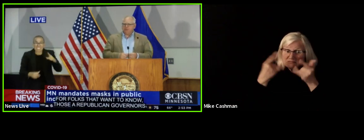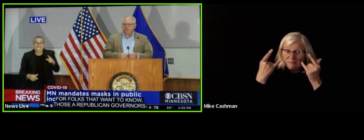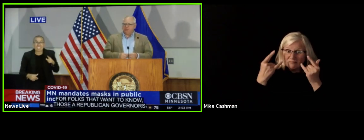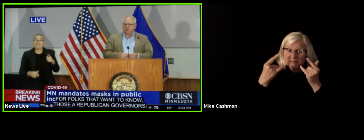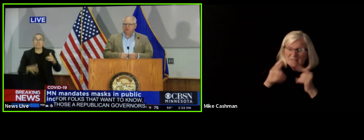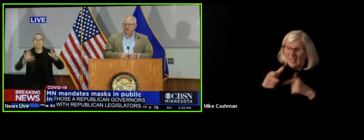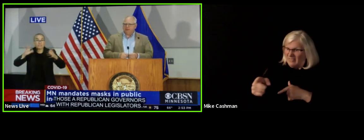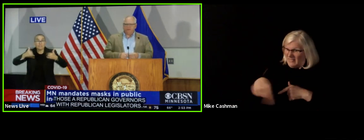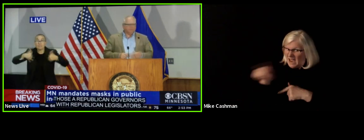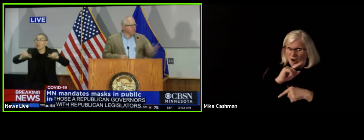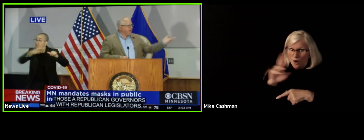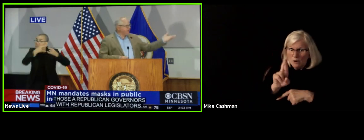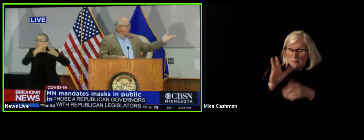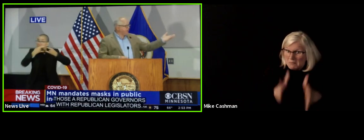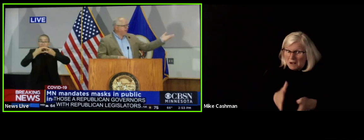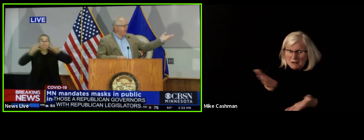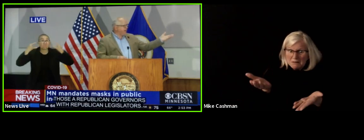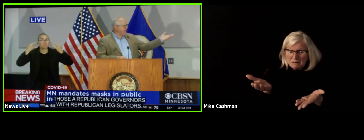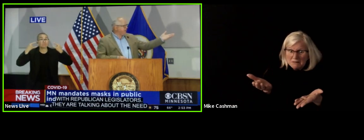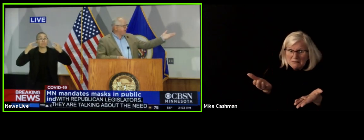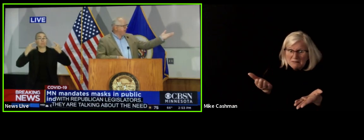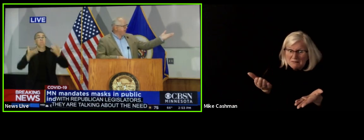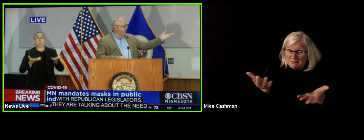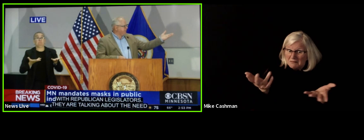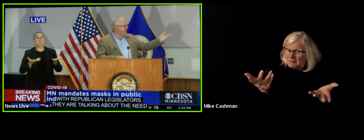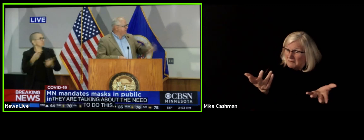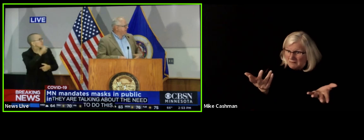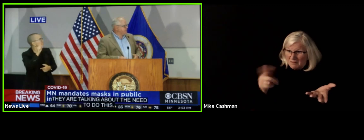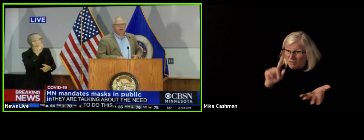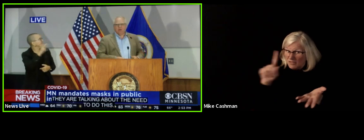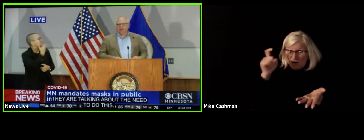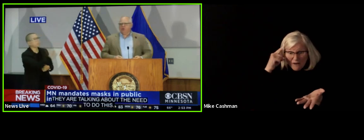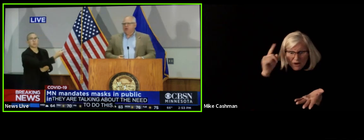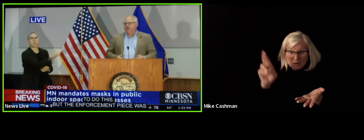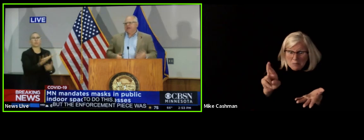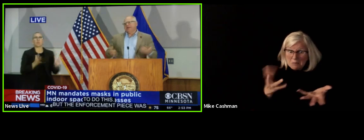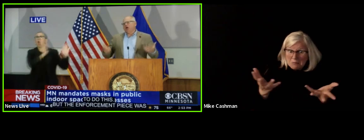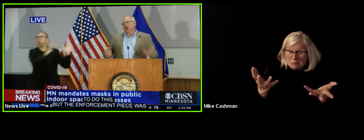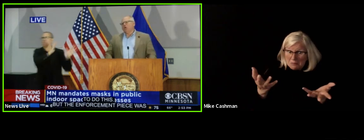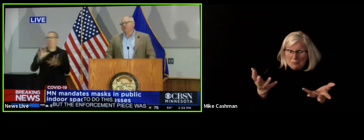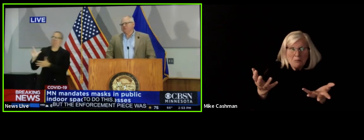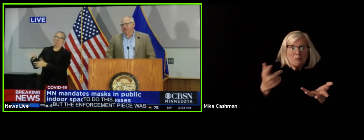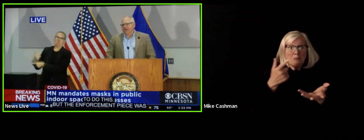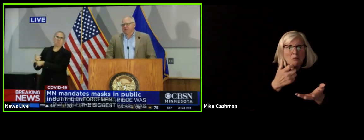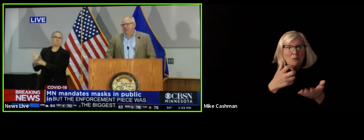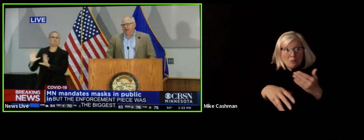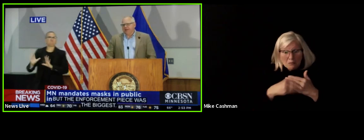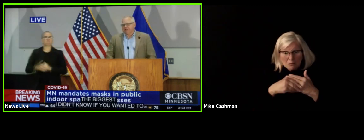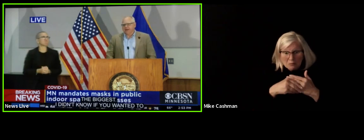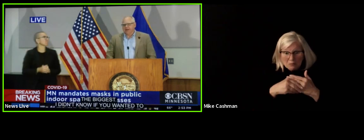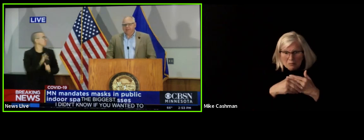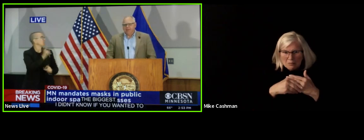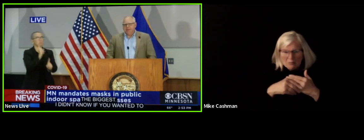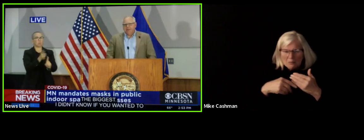piece was the biggest. Steve, I don't know if you want to add anything to that. That's about right. Our goal is to get